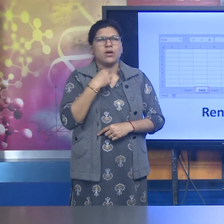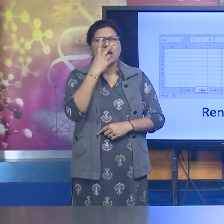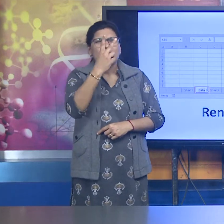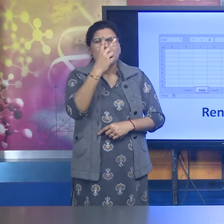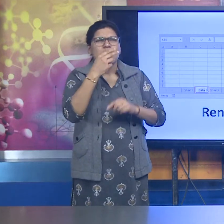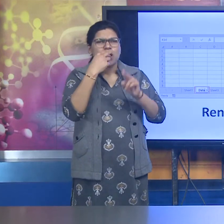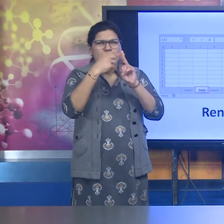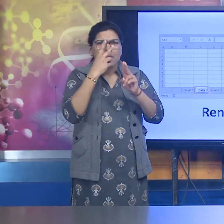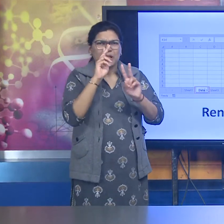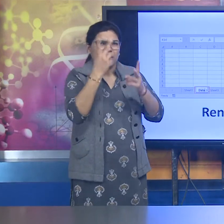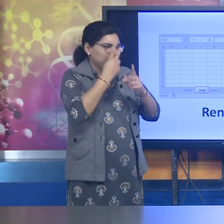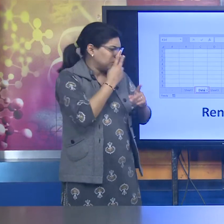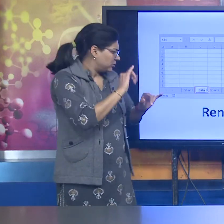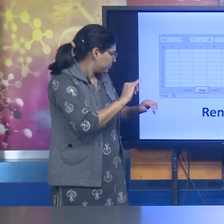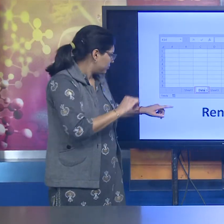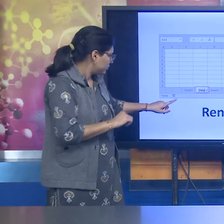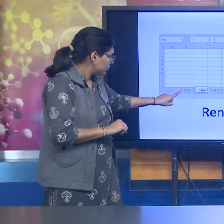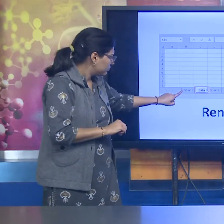changing of